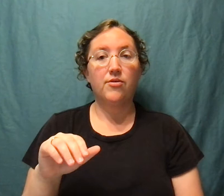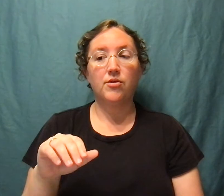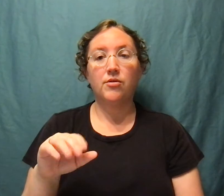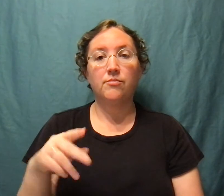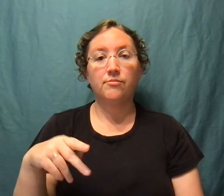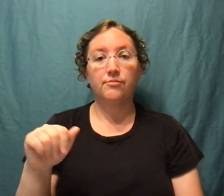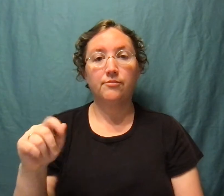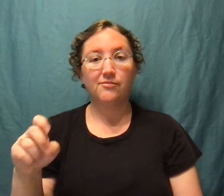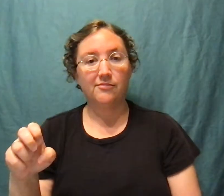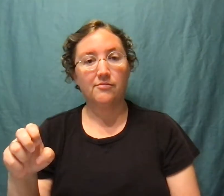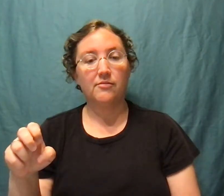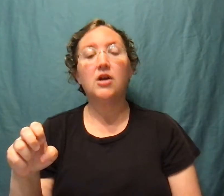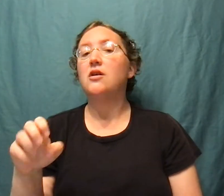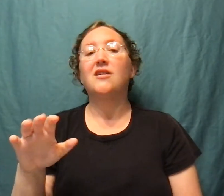through,